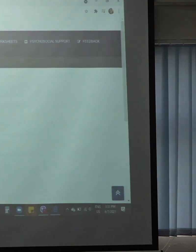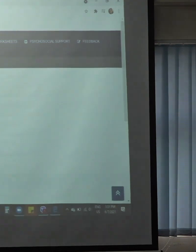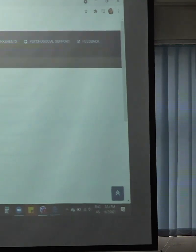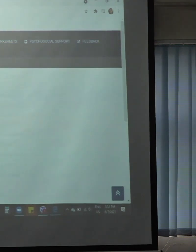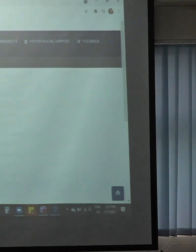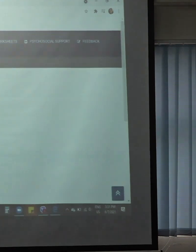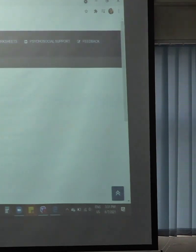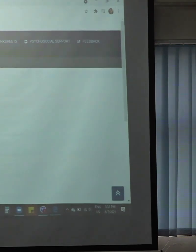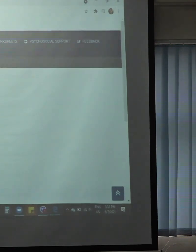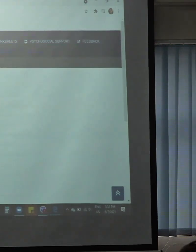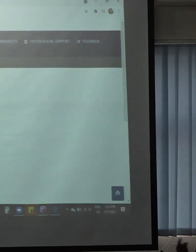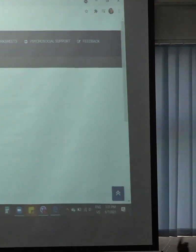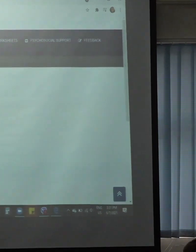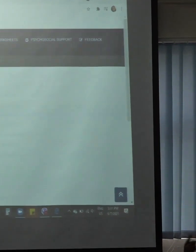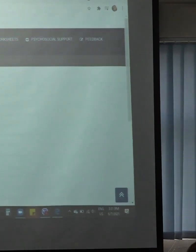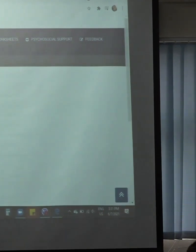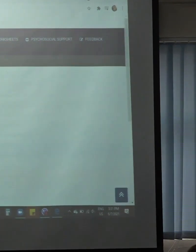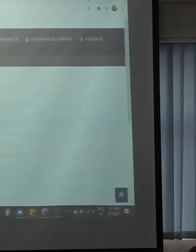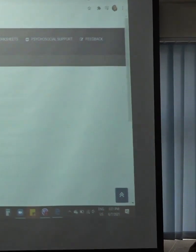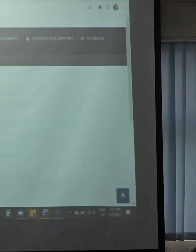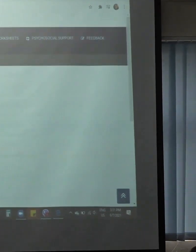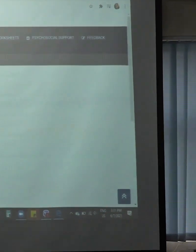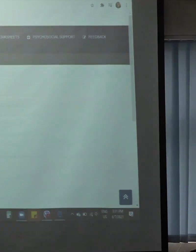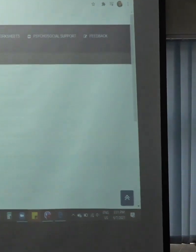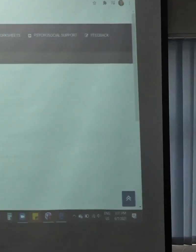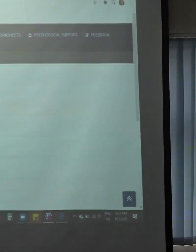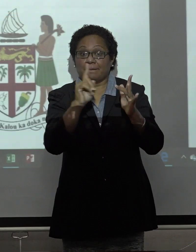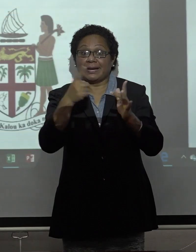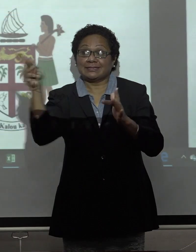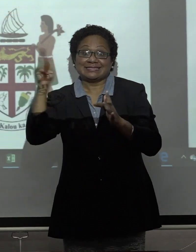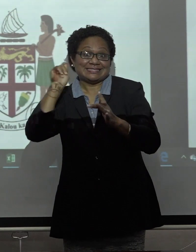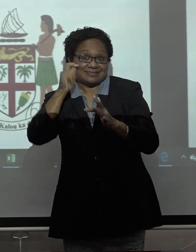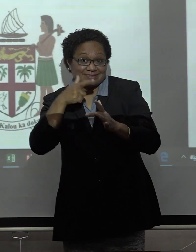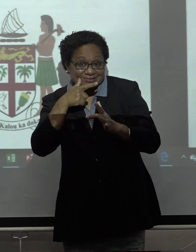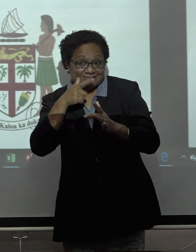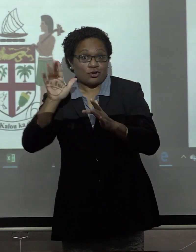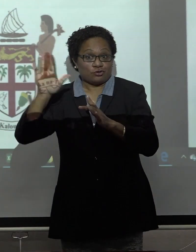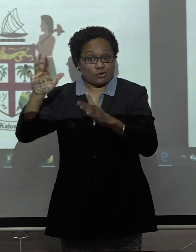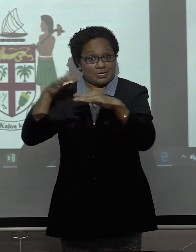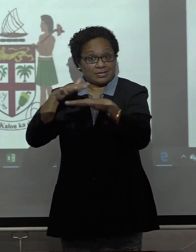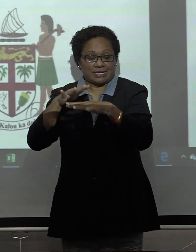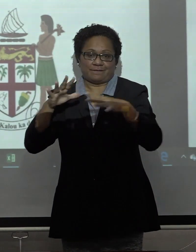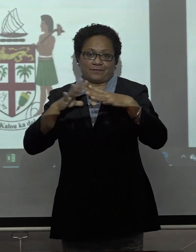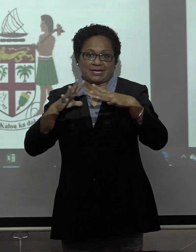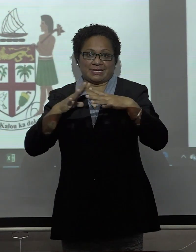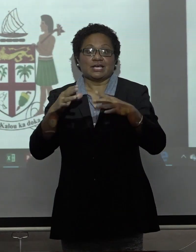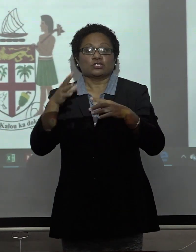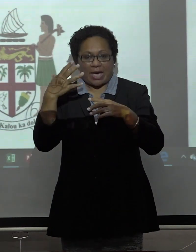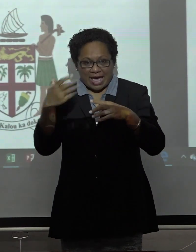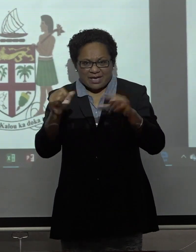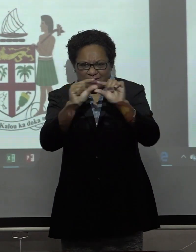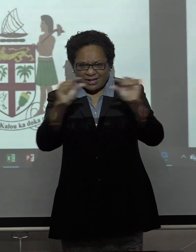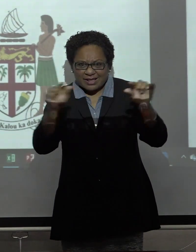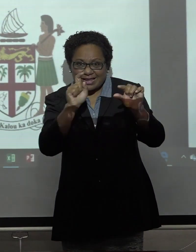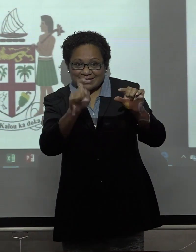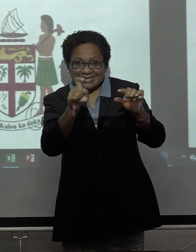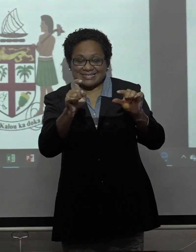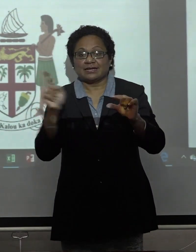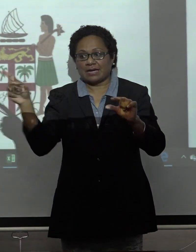data costs. The platform can be accessed through a link on our ministry's